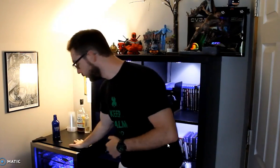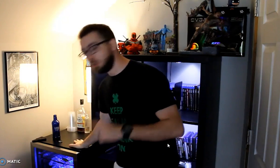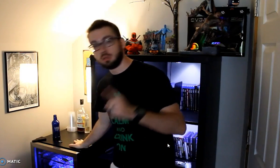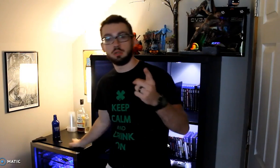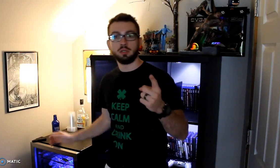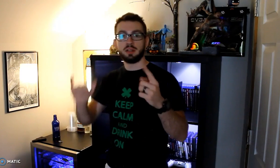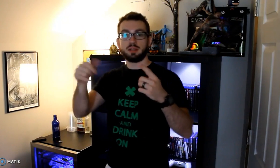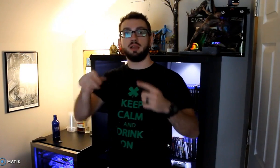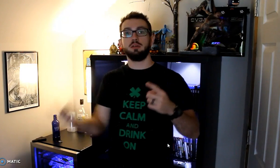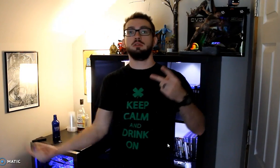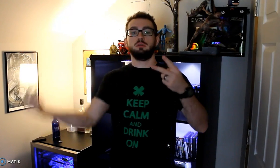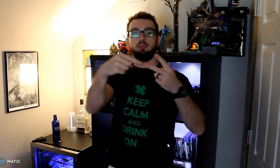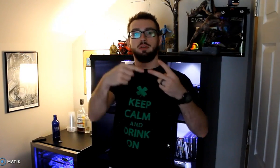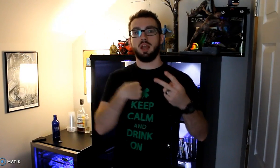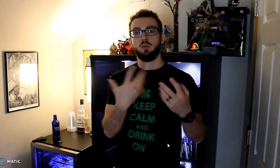hinges you had to attach.